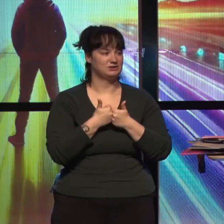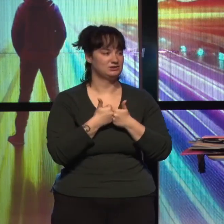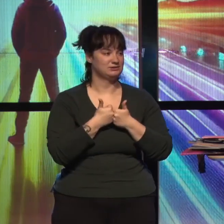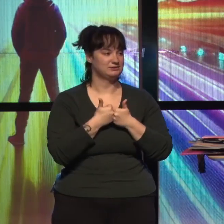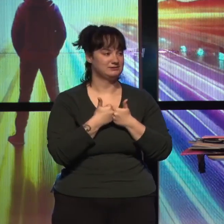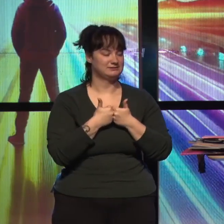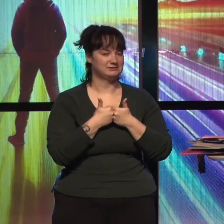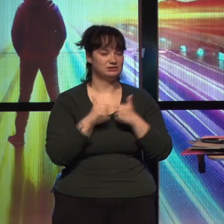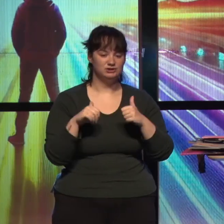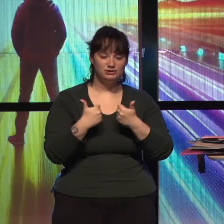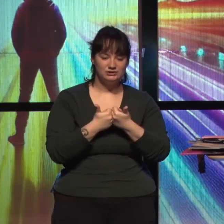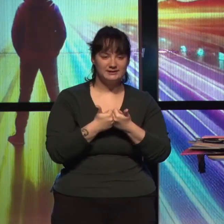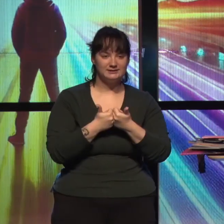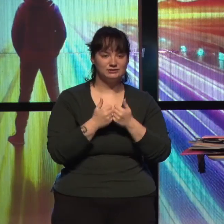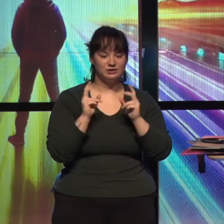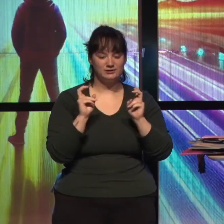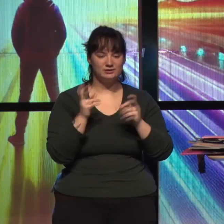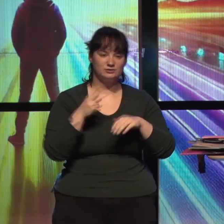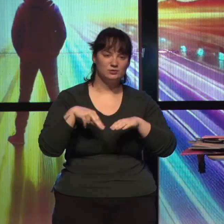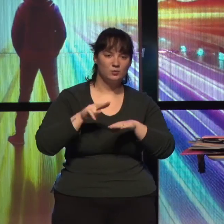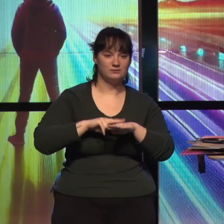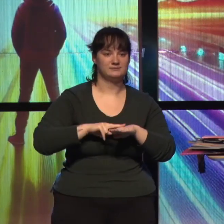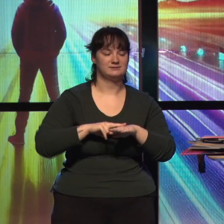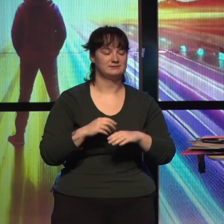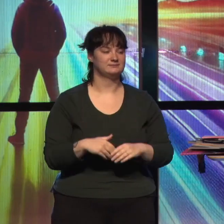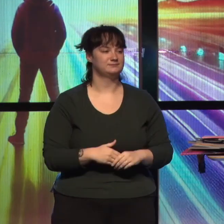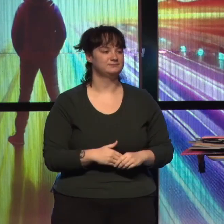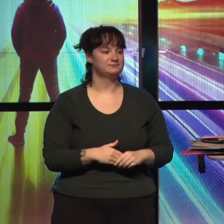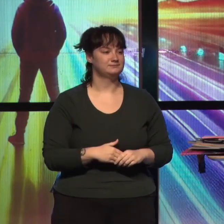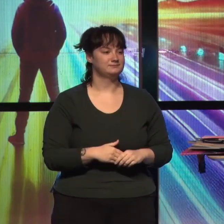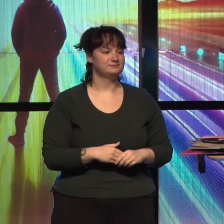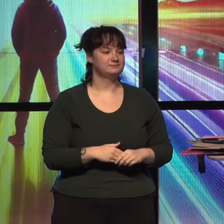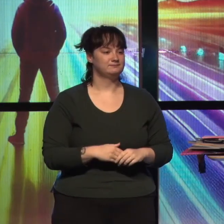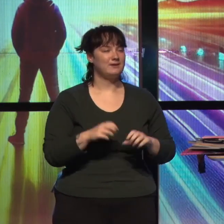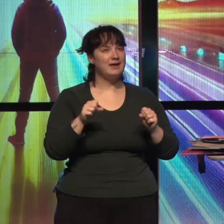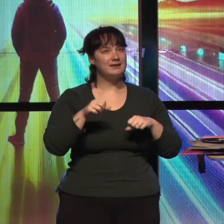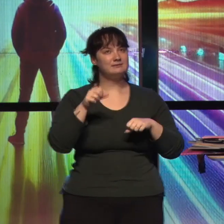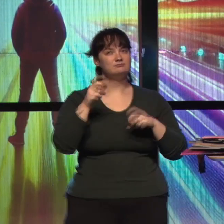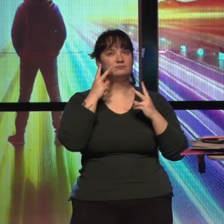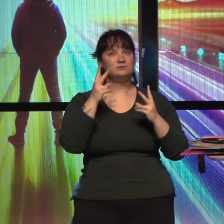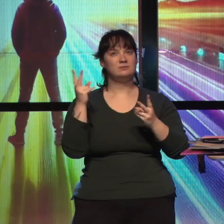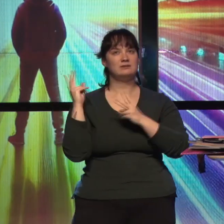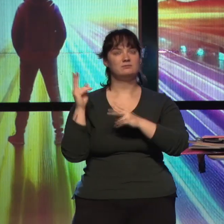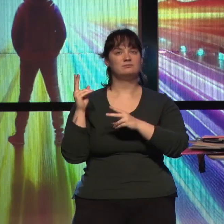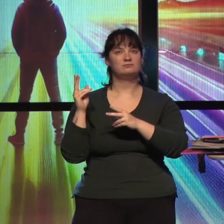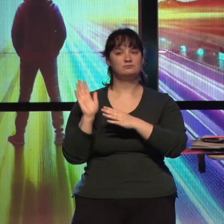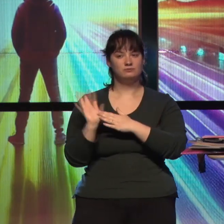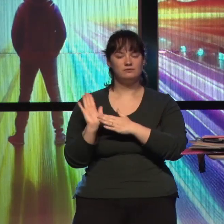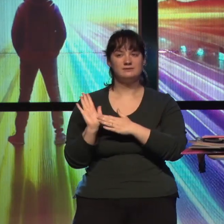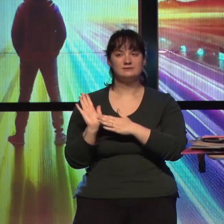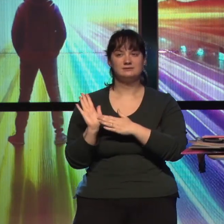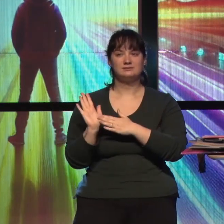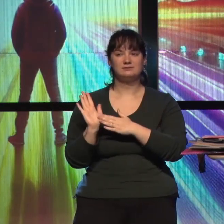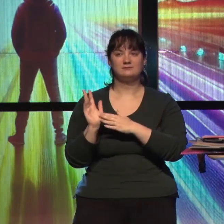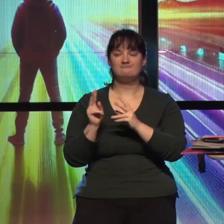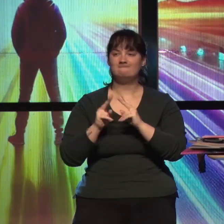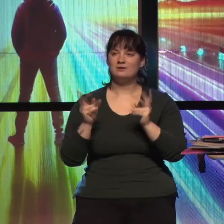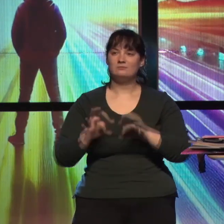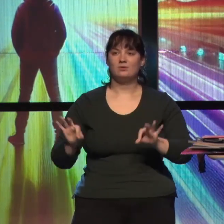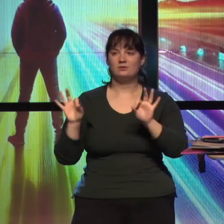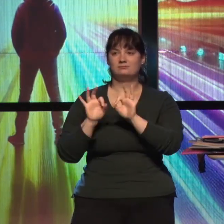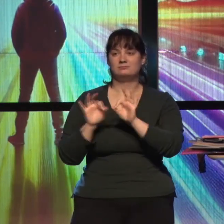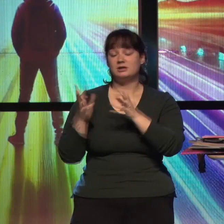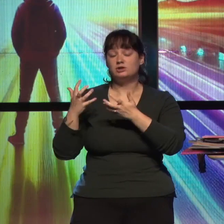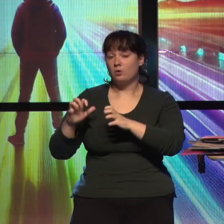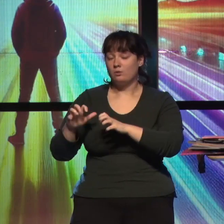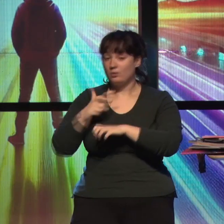our norms. I can think of a handful of movies that I thought were like extraordinarily important that I would never want to watch again, but